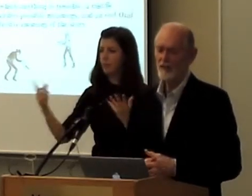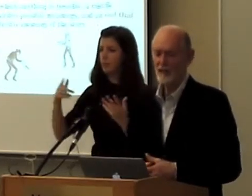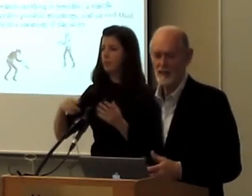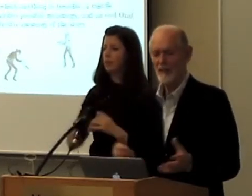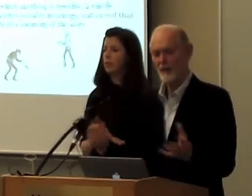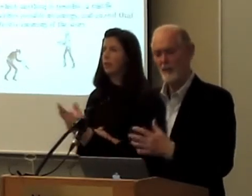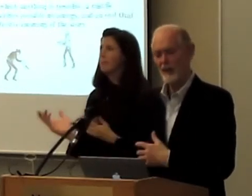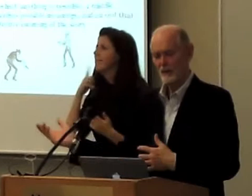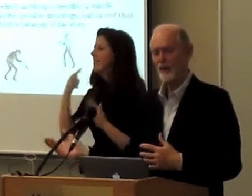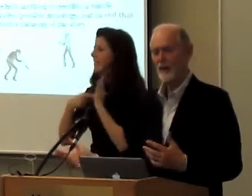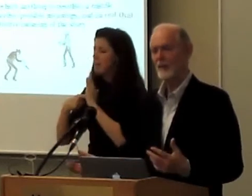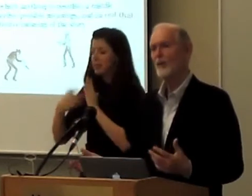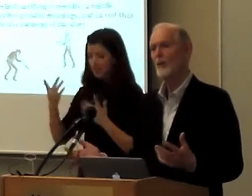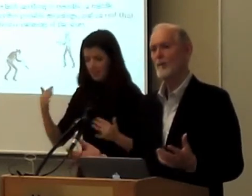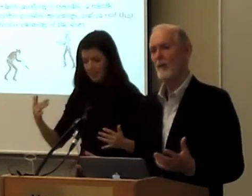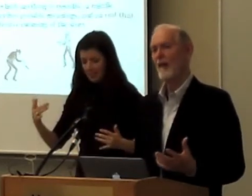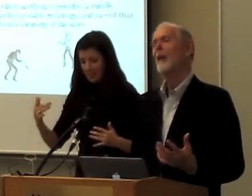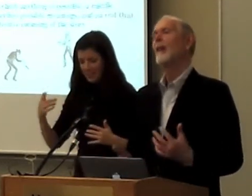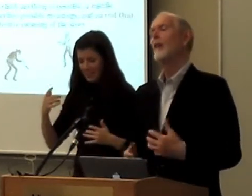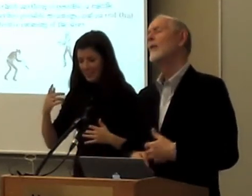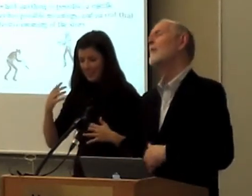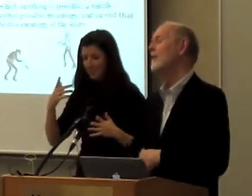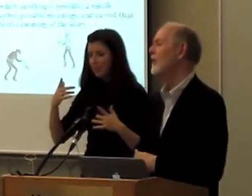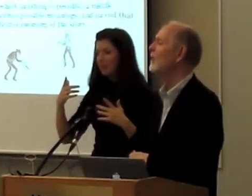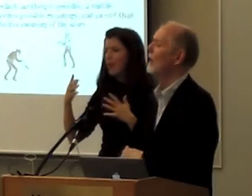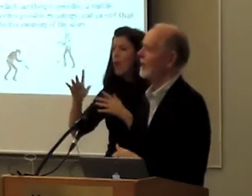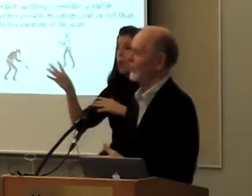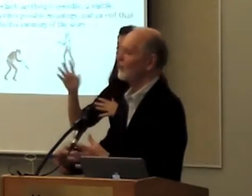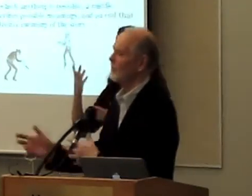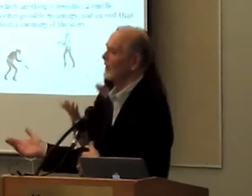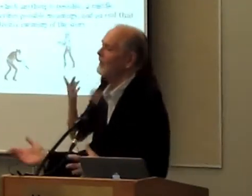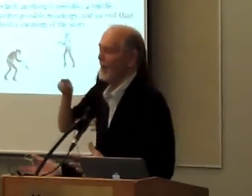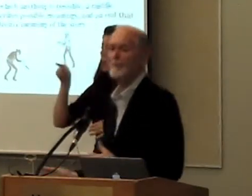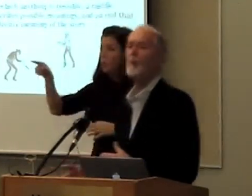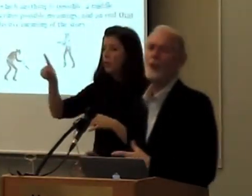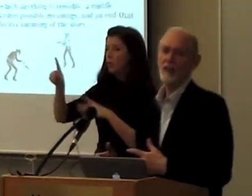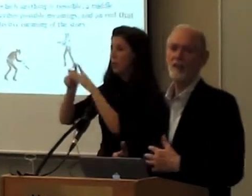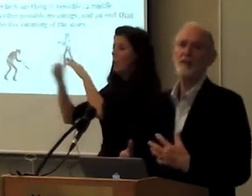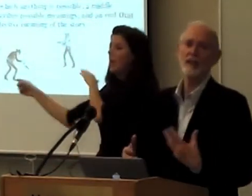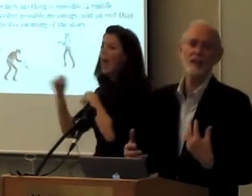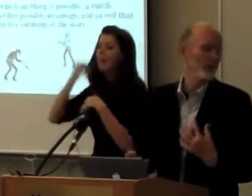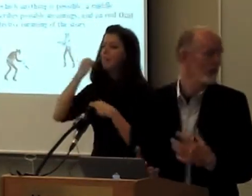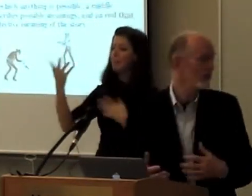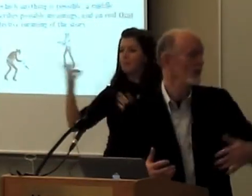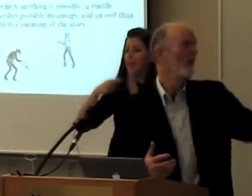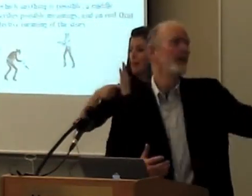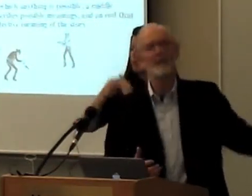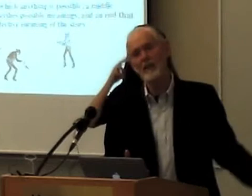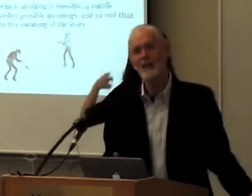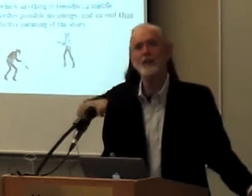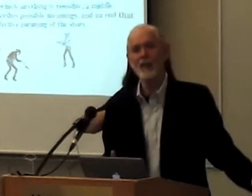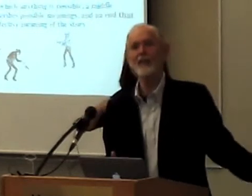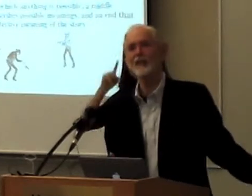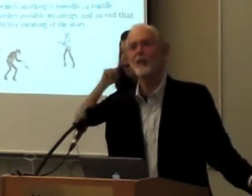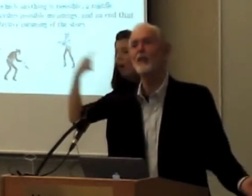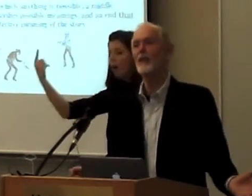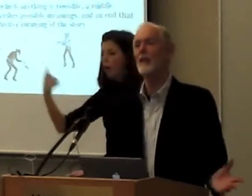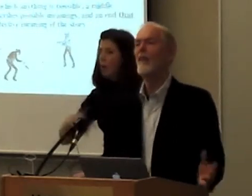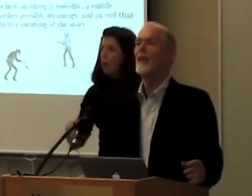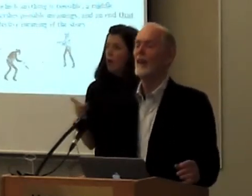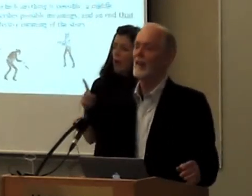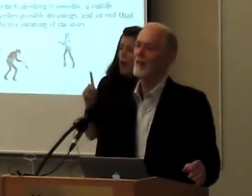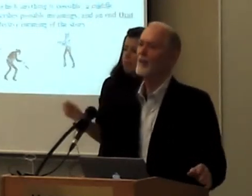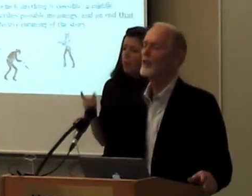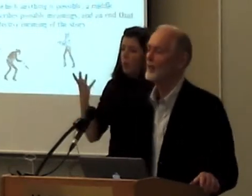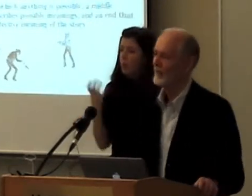I was going to give an example of my running out the room, or no, maybe you running out the room, bored out of your minds by this. You take a dash for the